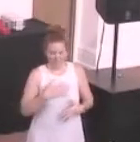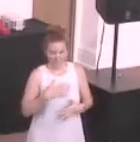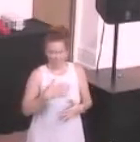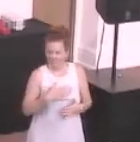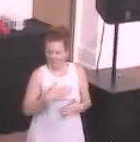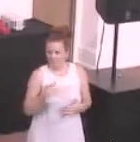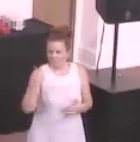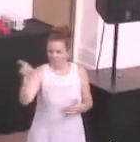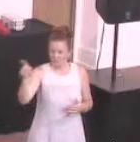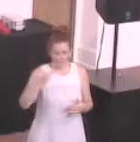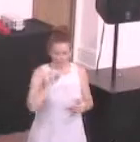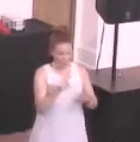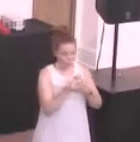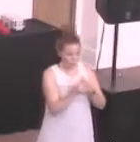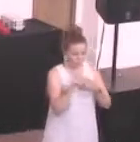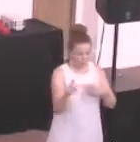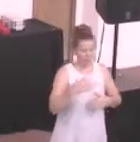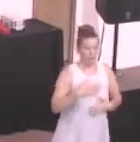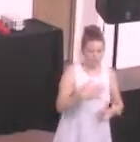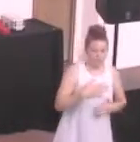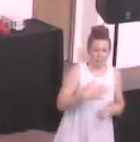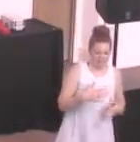didn't even run, you guys. I'm